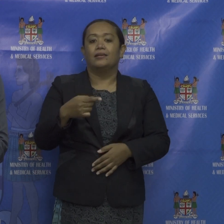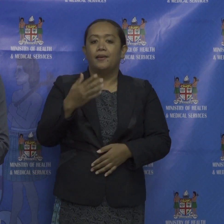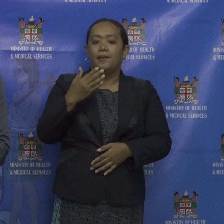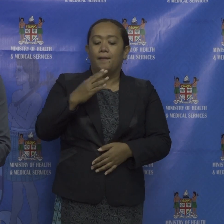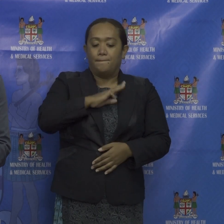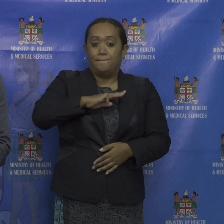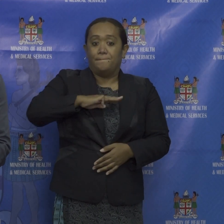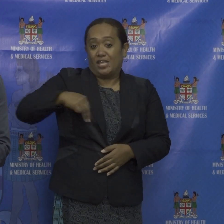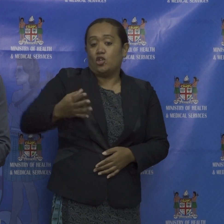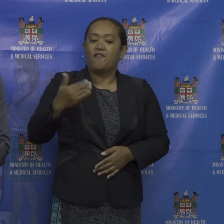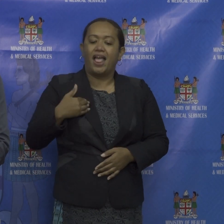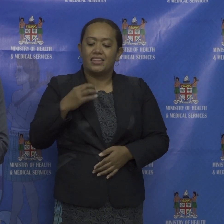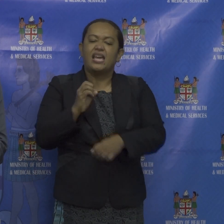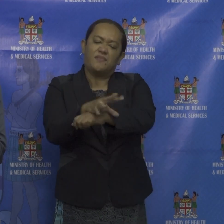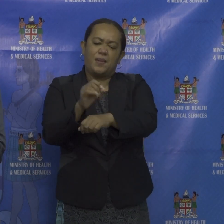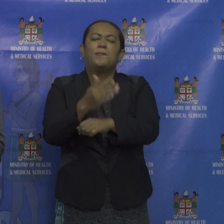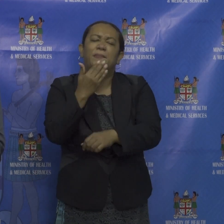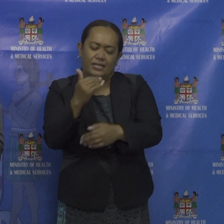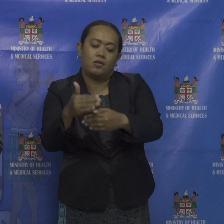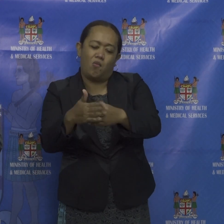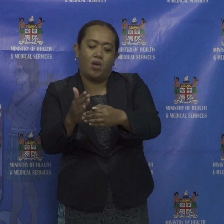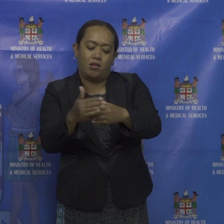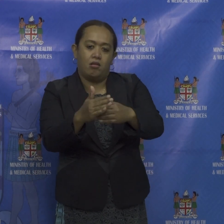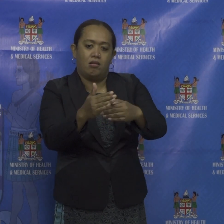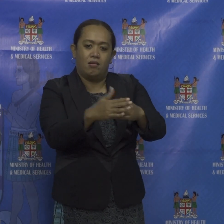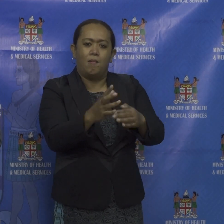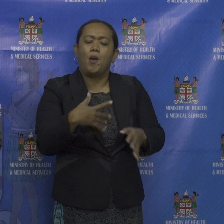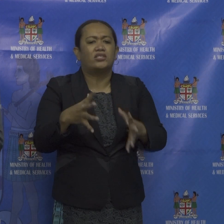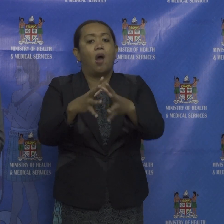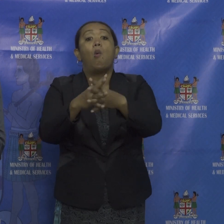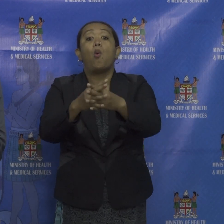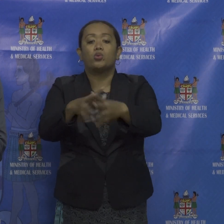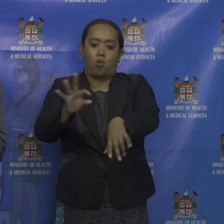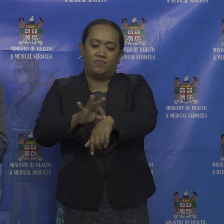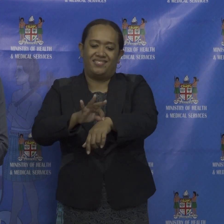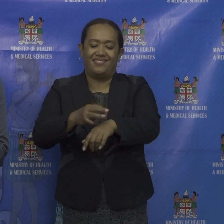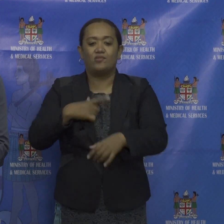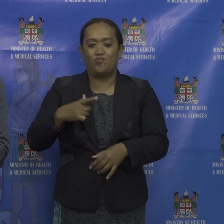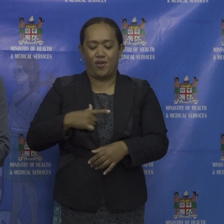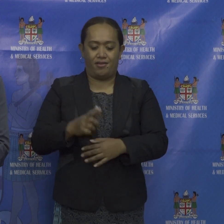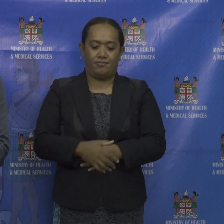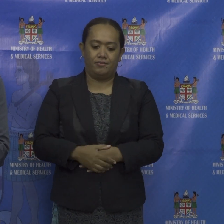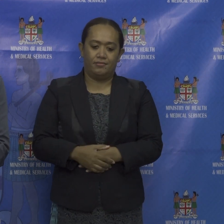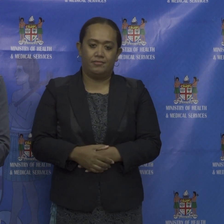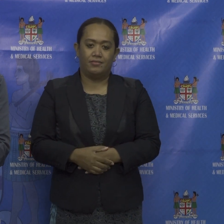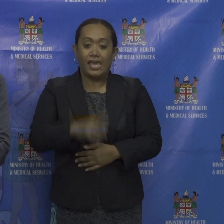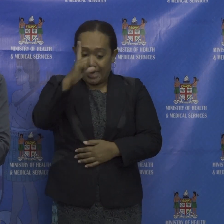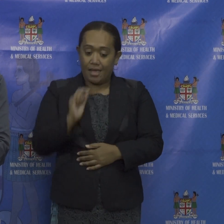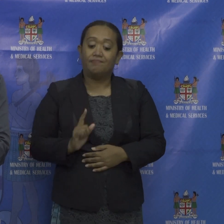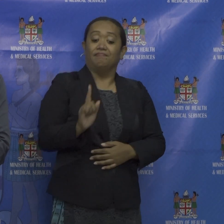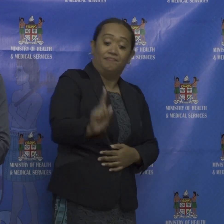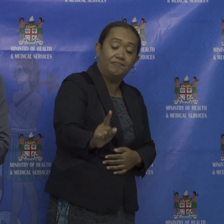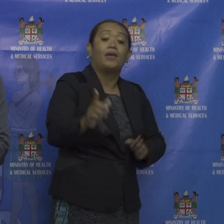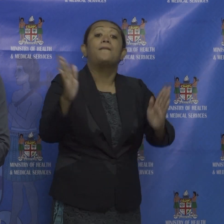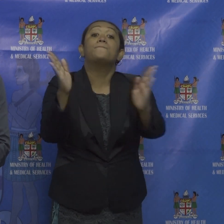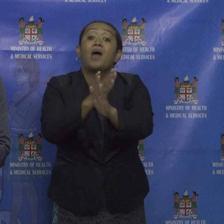patients who normally go to hospitals and health centers can access non-COVID treatment or consultations